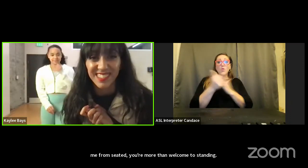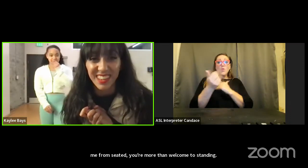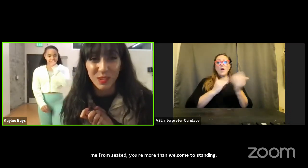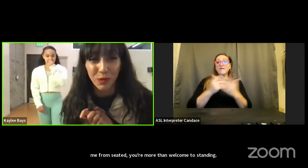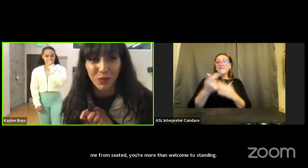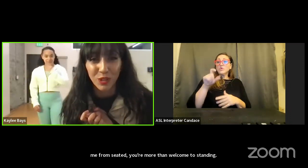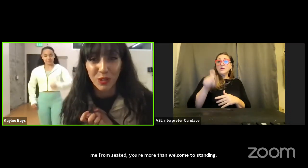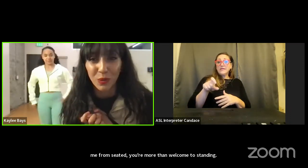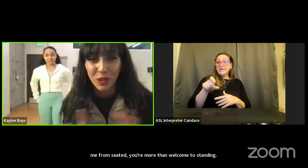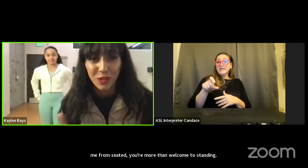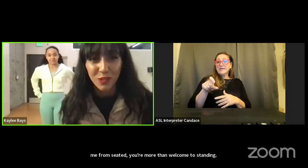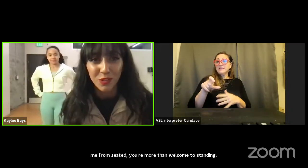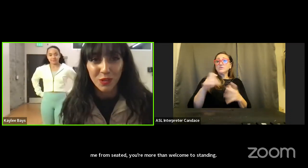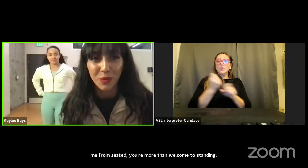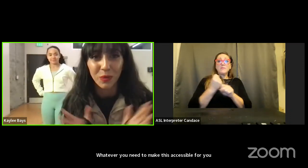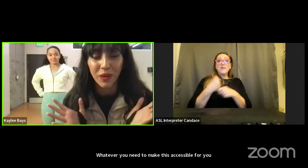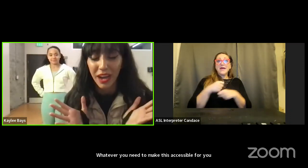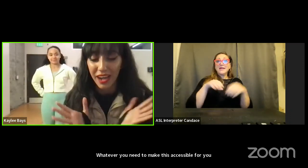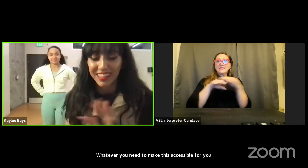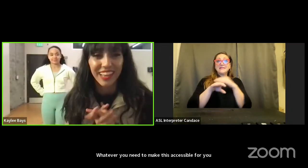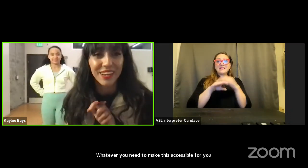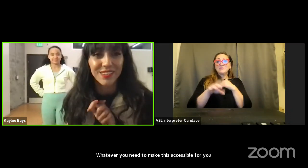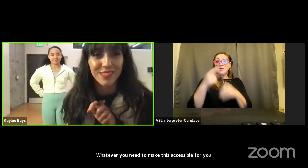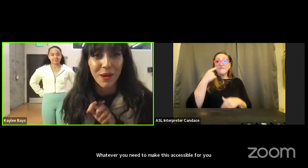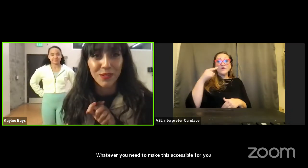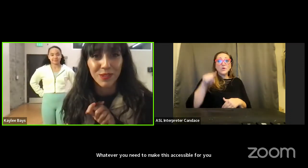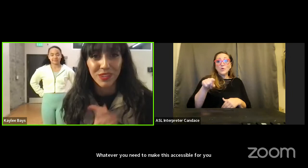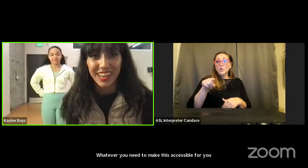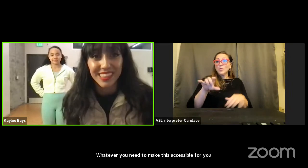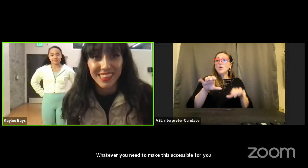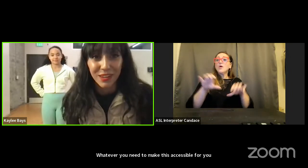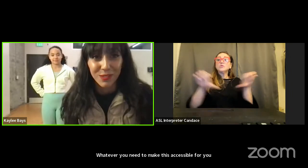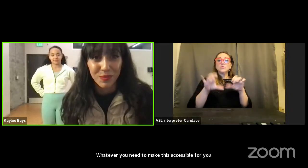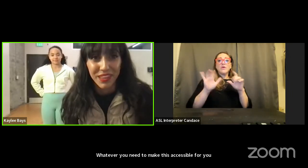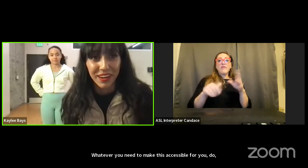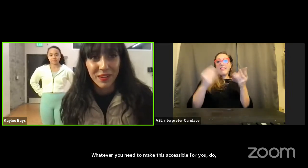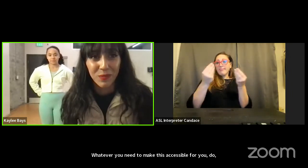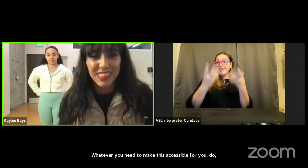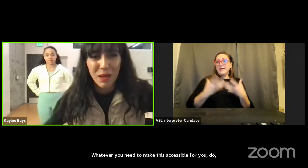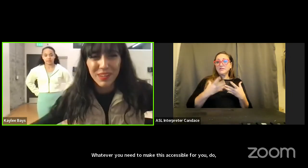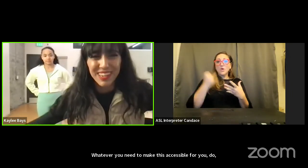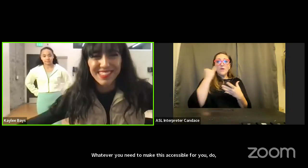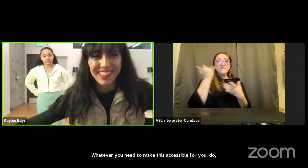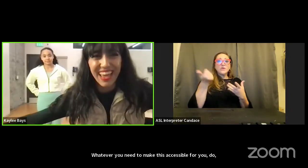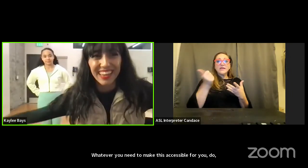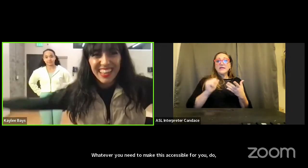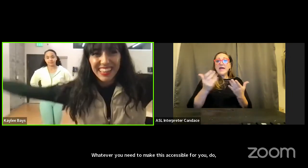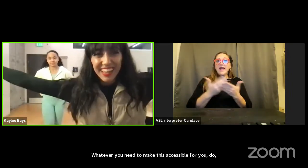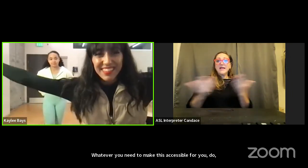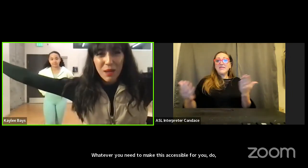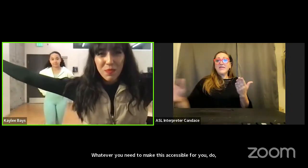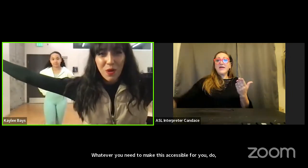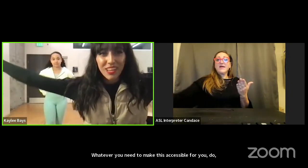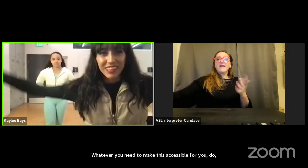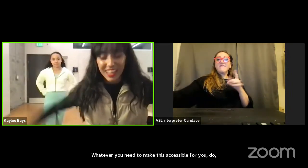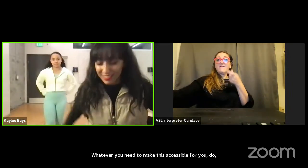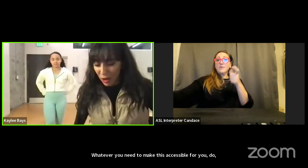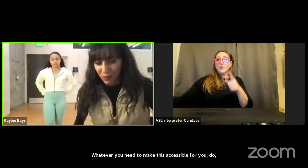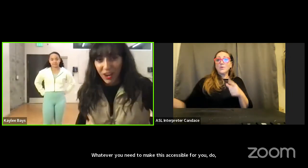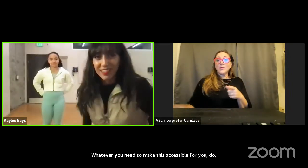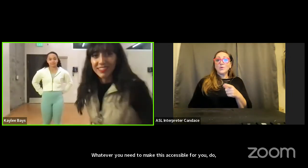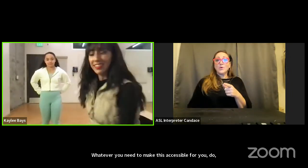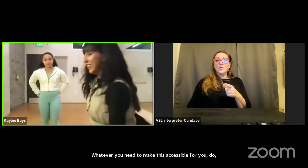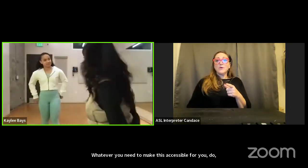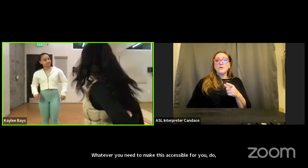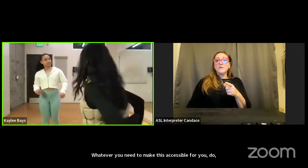this accessible for you, do let us know if you need anything else from there. With that being said, let's get moving. Let's